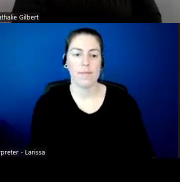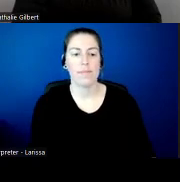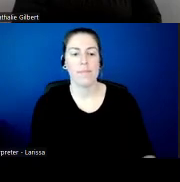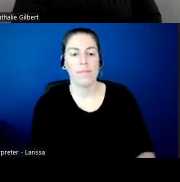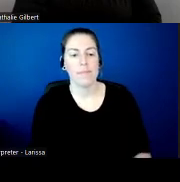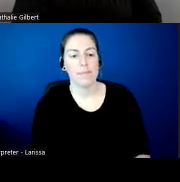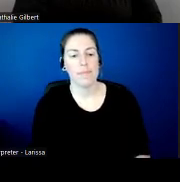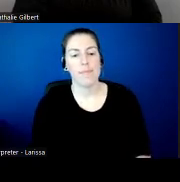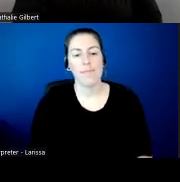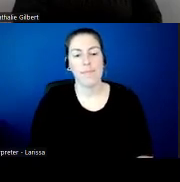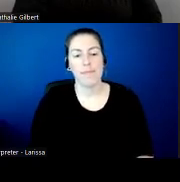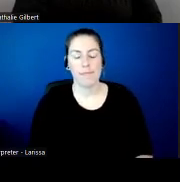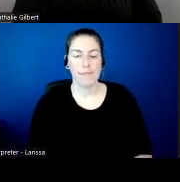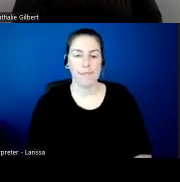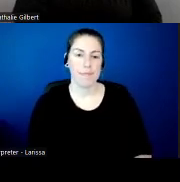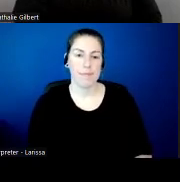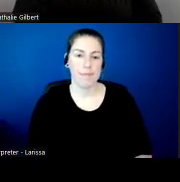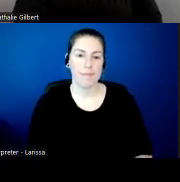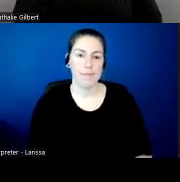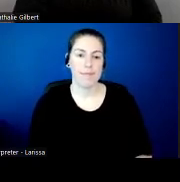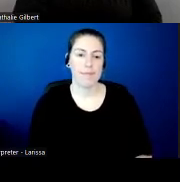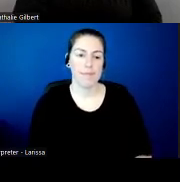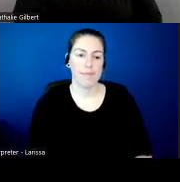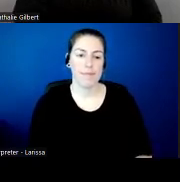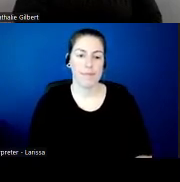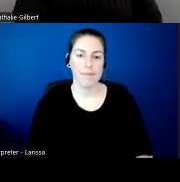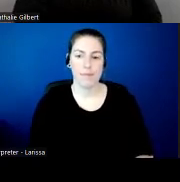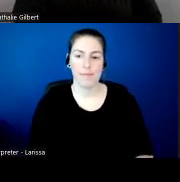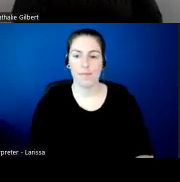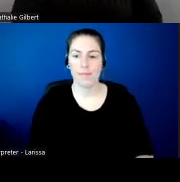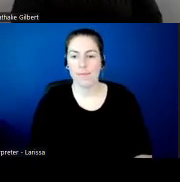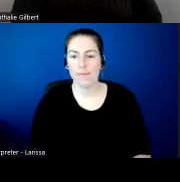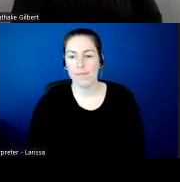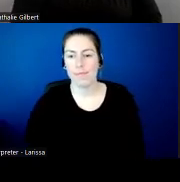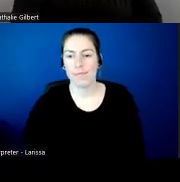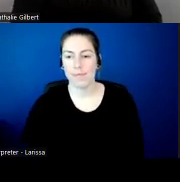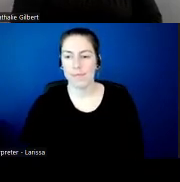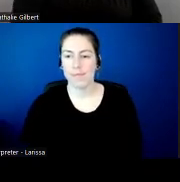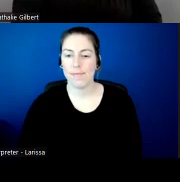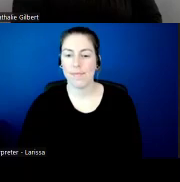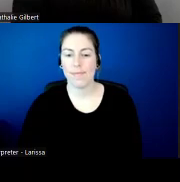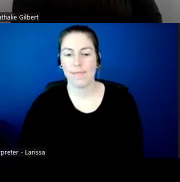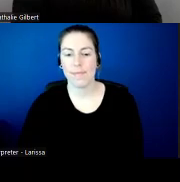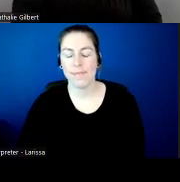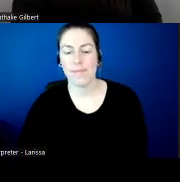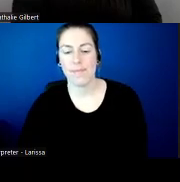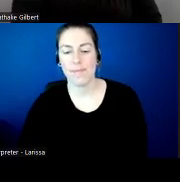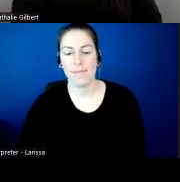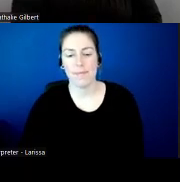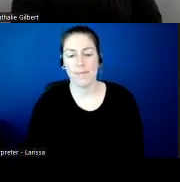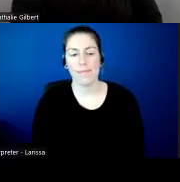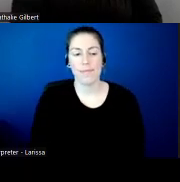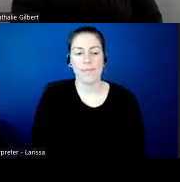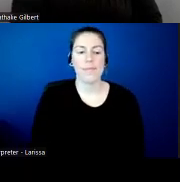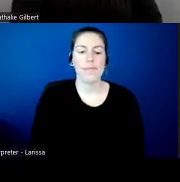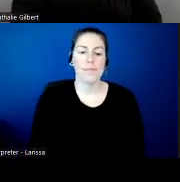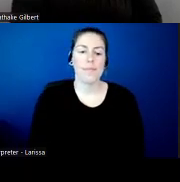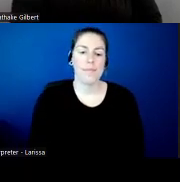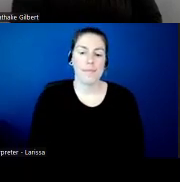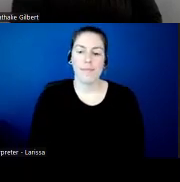easy to stay in my comfy bed. But just because it's easy doesn't mean that it is